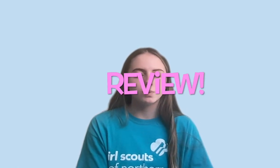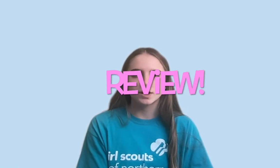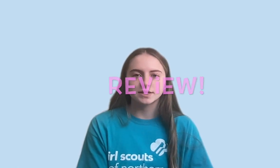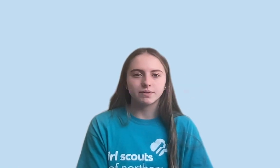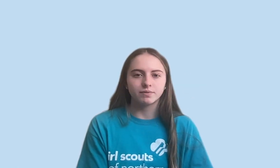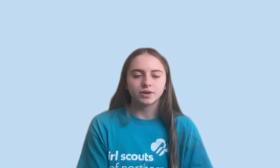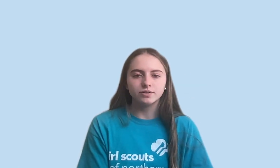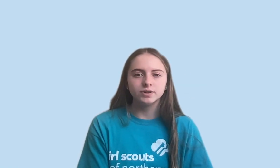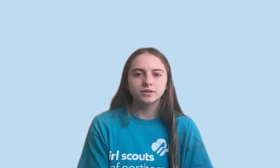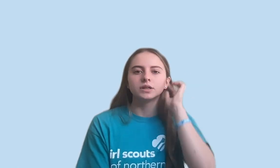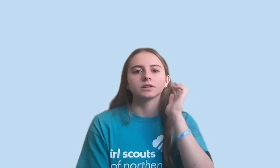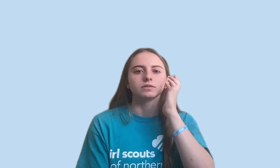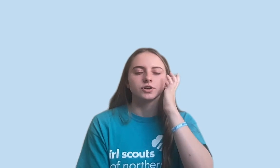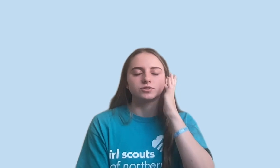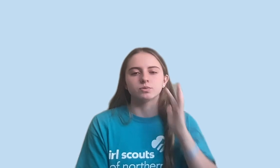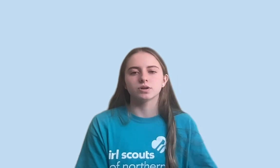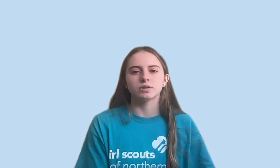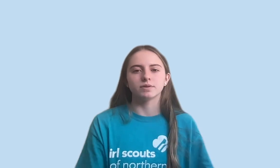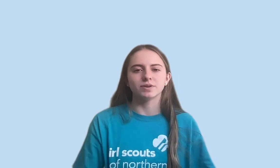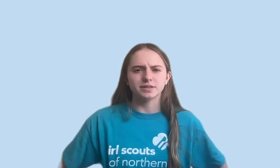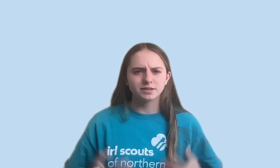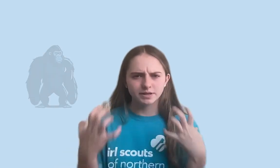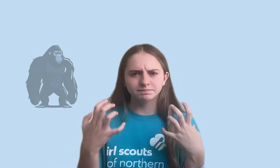words that we've gone over. First, we'll go over what does this mean?